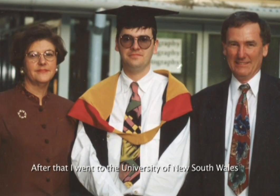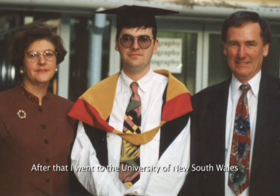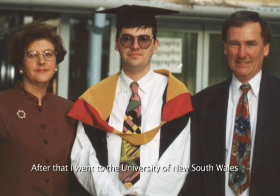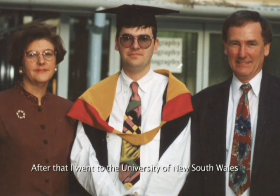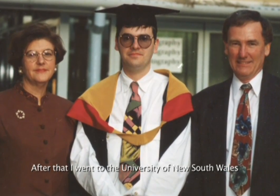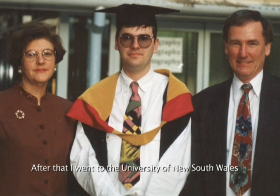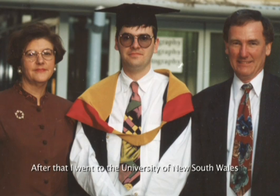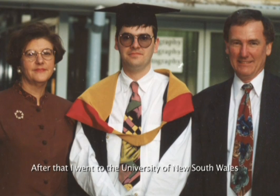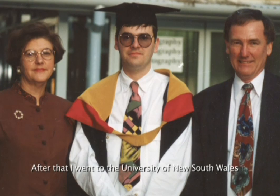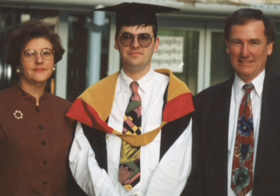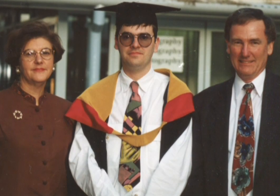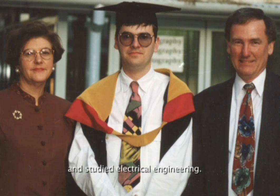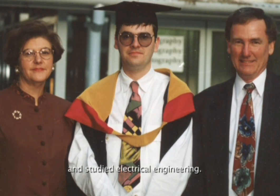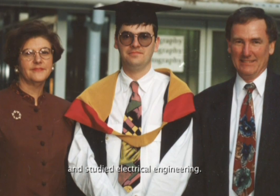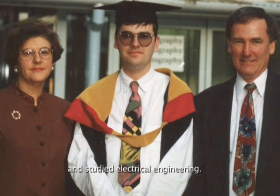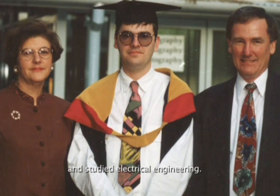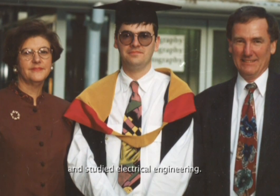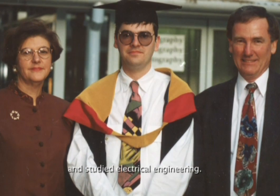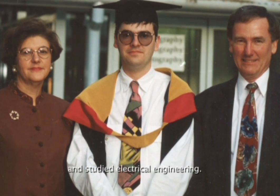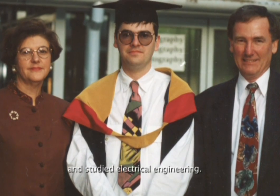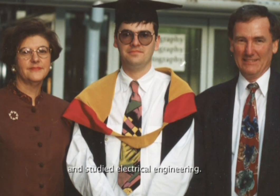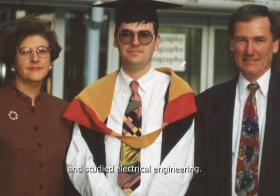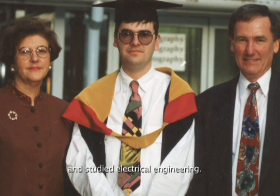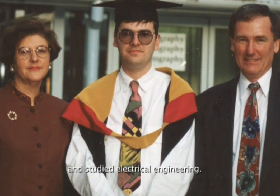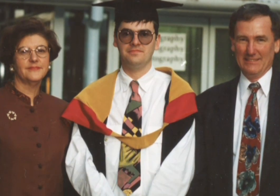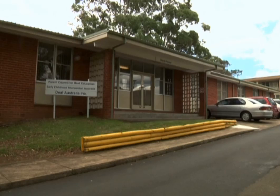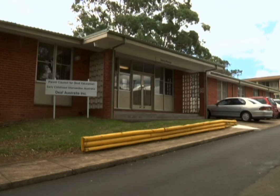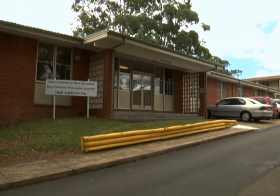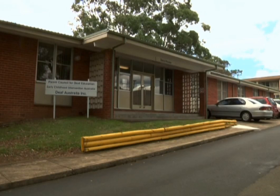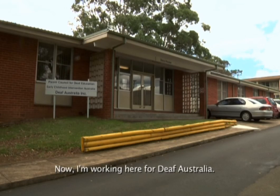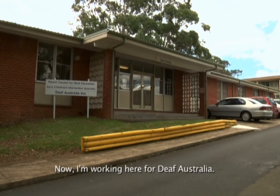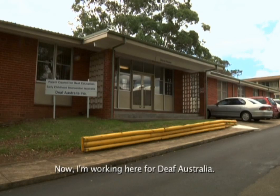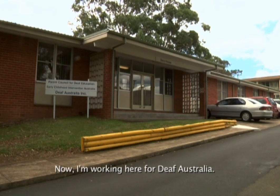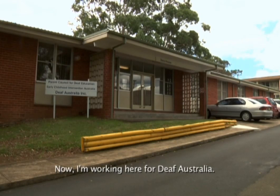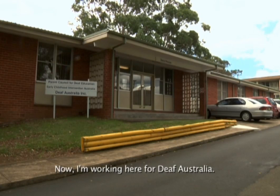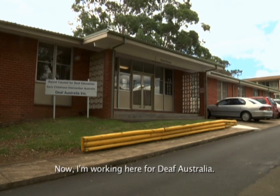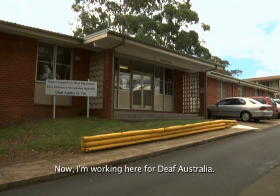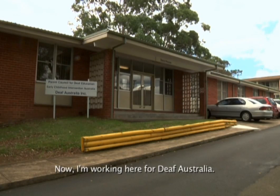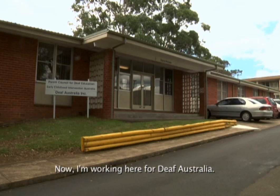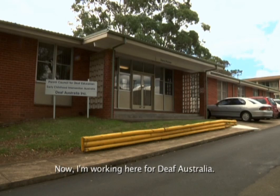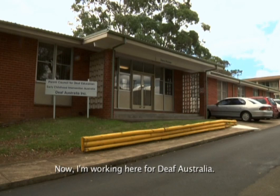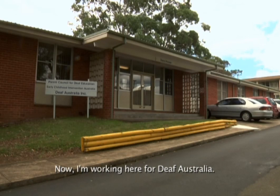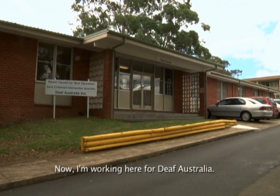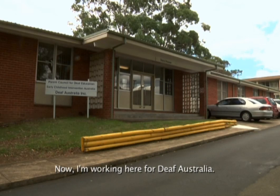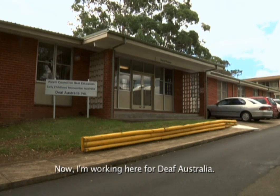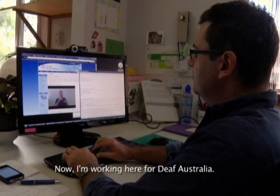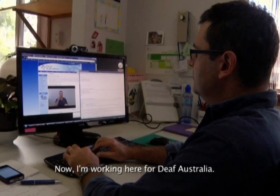University of New South Wales and studied electrical engineering. Now I'm working here for Deaf Australia.